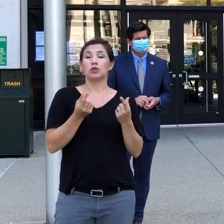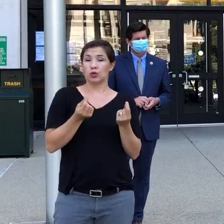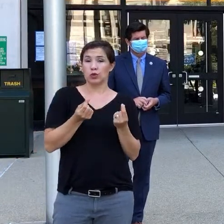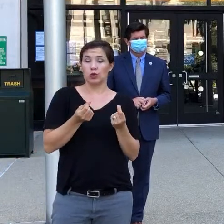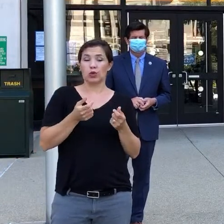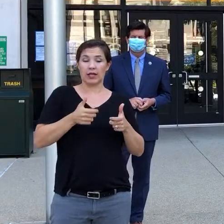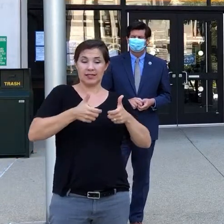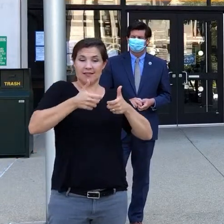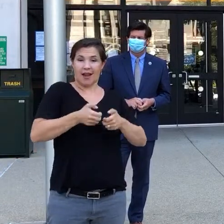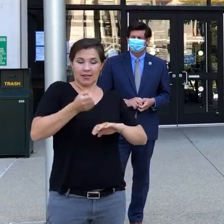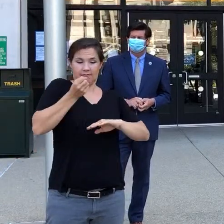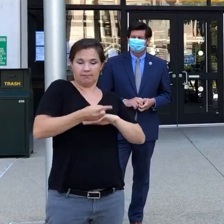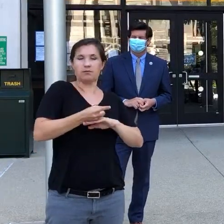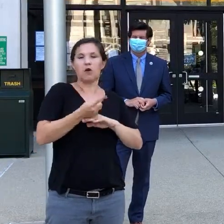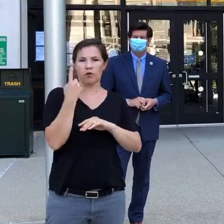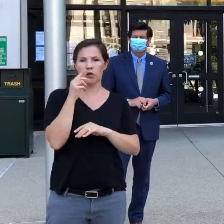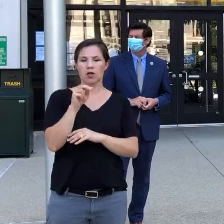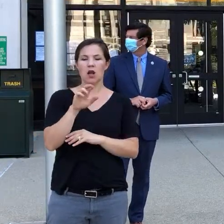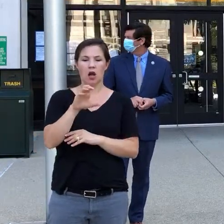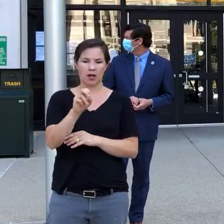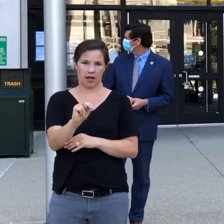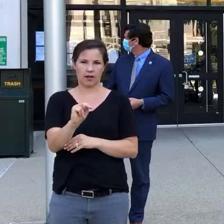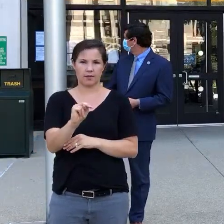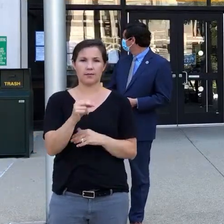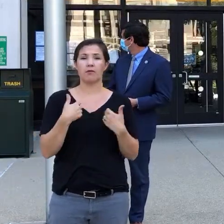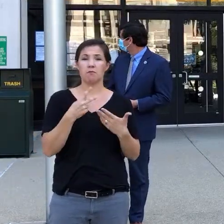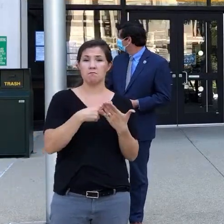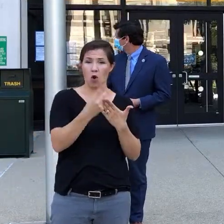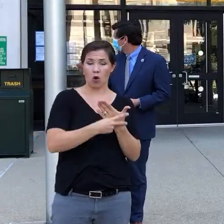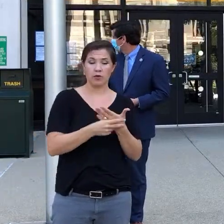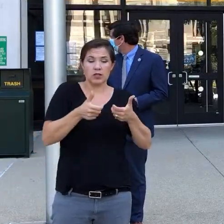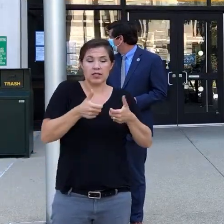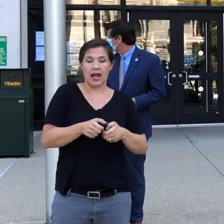for Narcan. We have a program where you can text